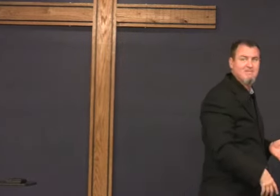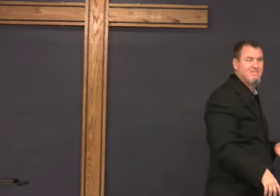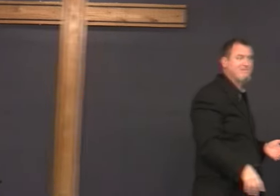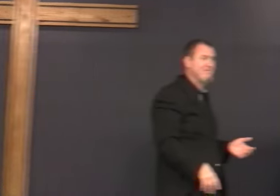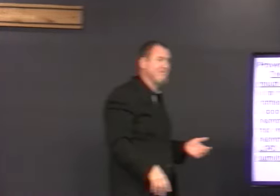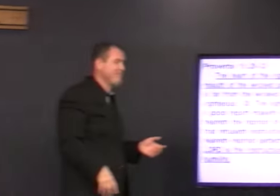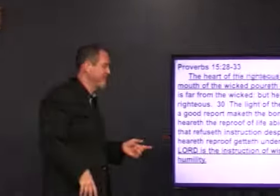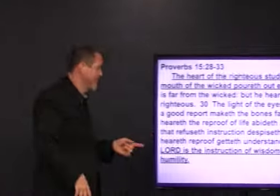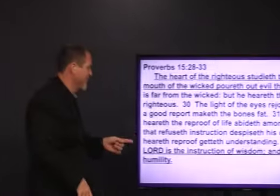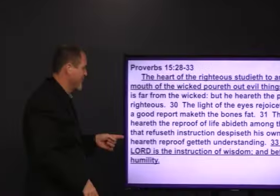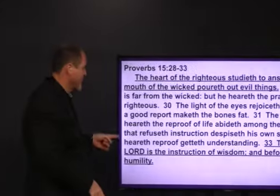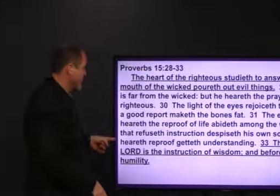33